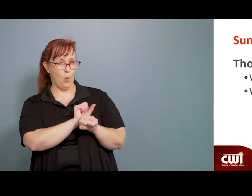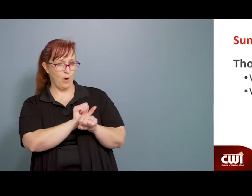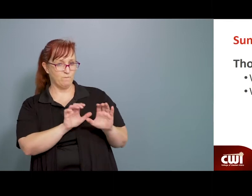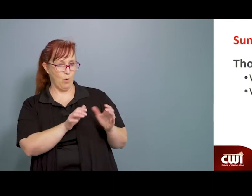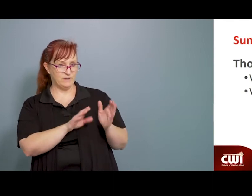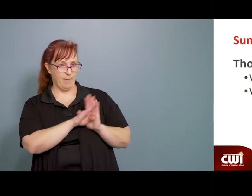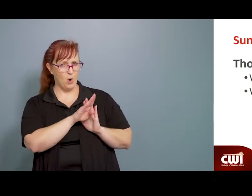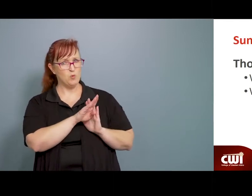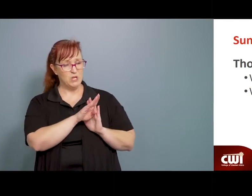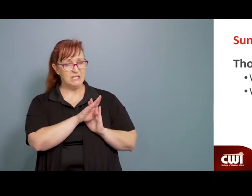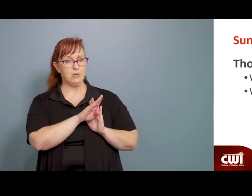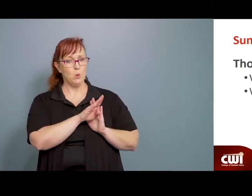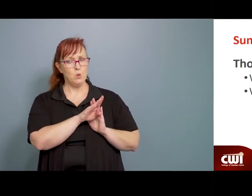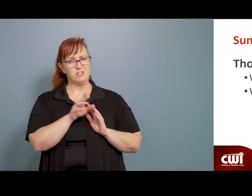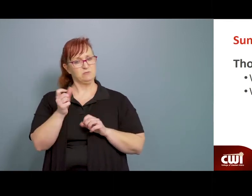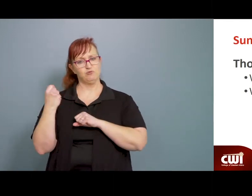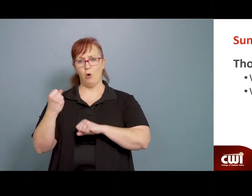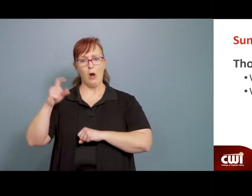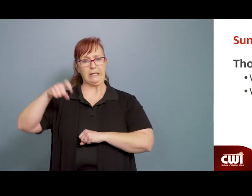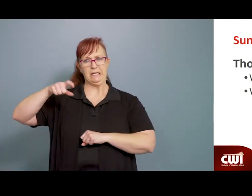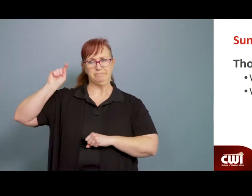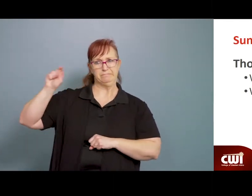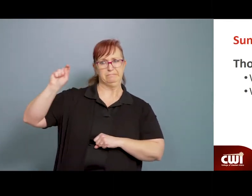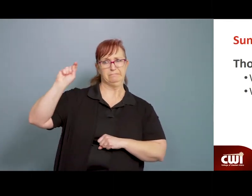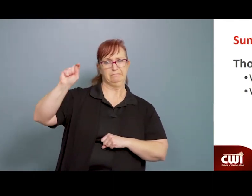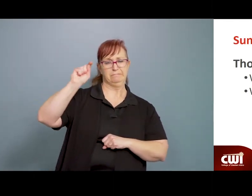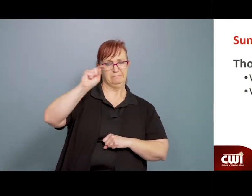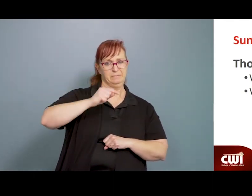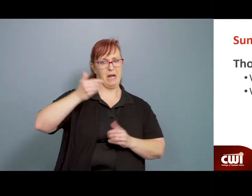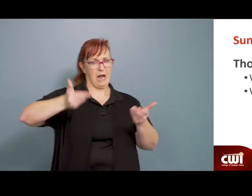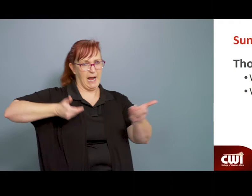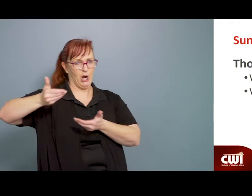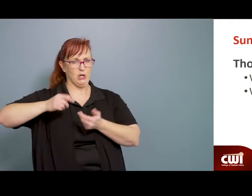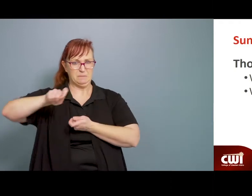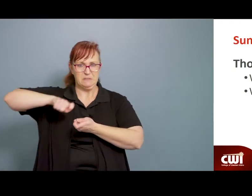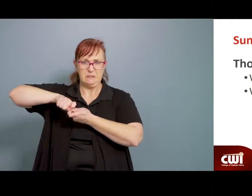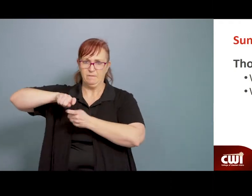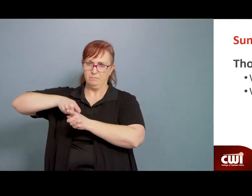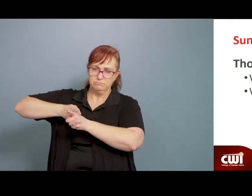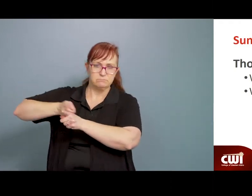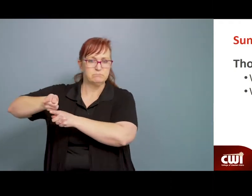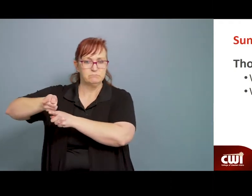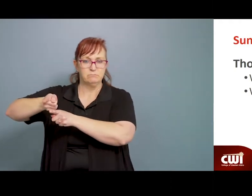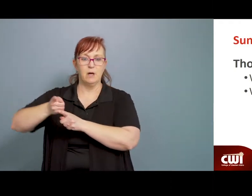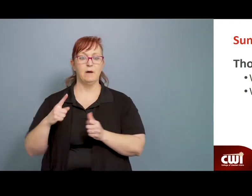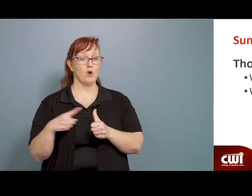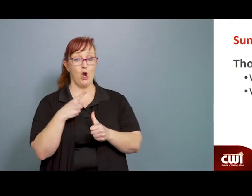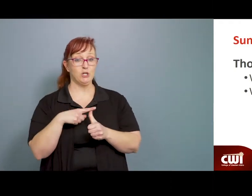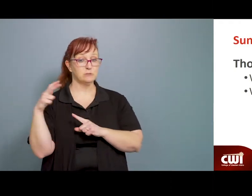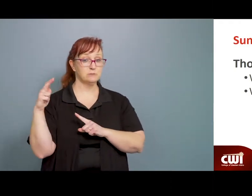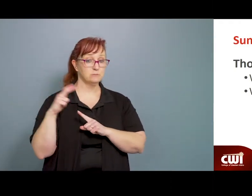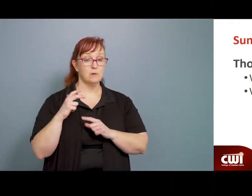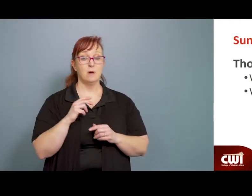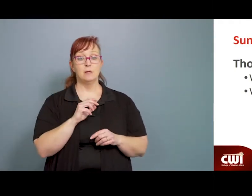a very strong need in the workplace for ensuring, number one, cybersecurity knowledge,